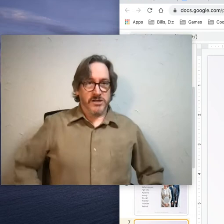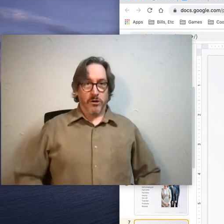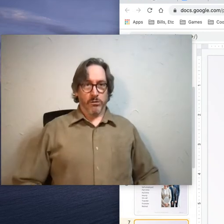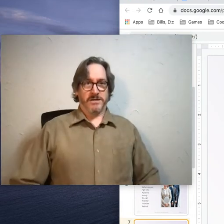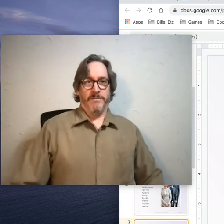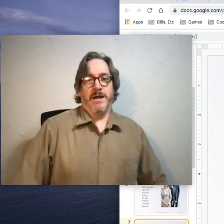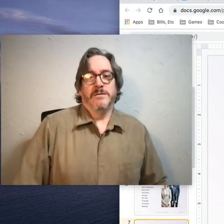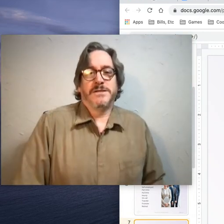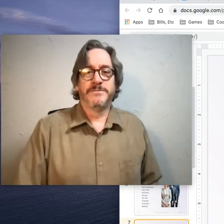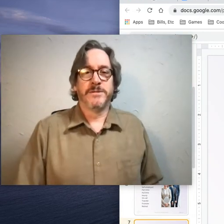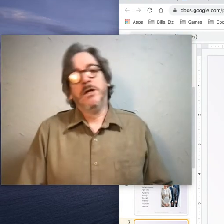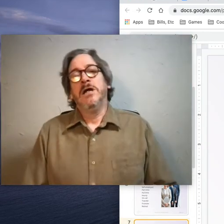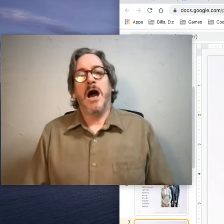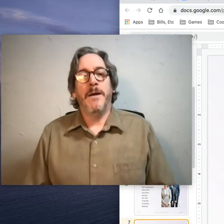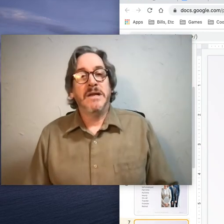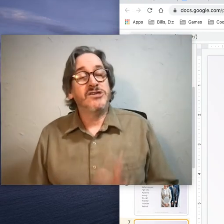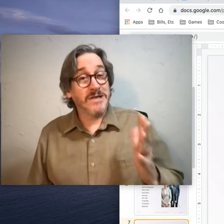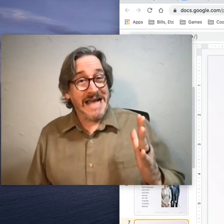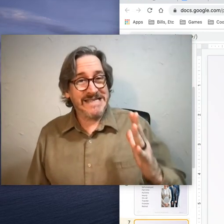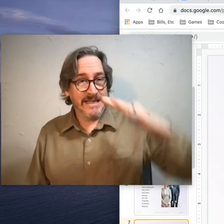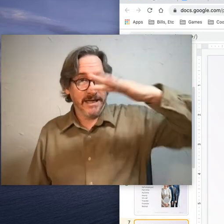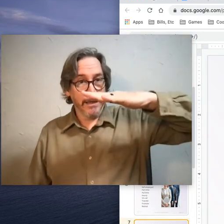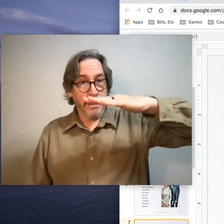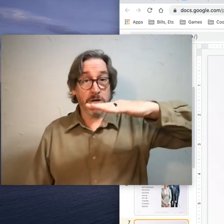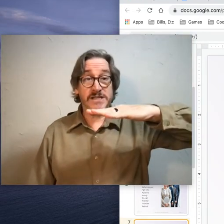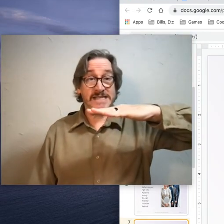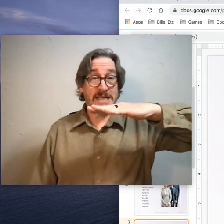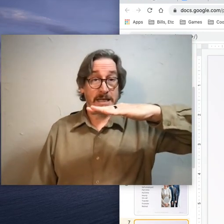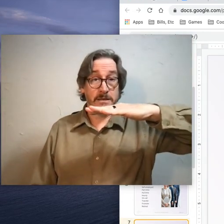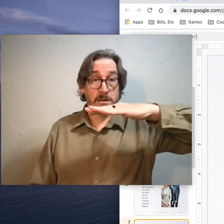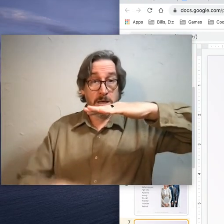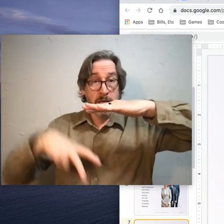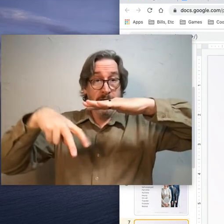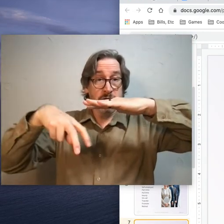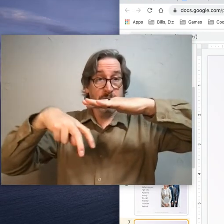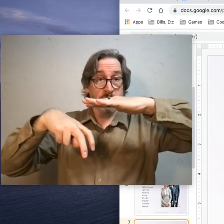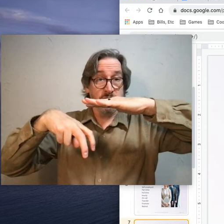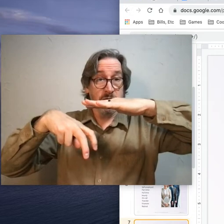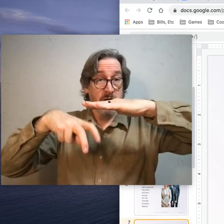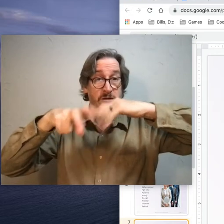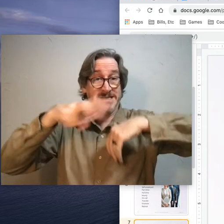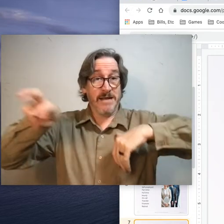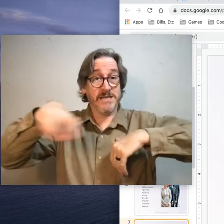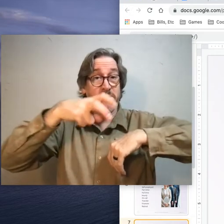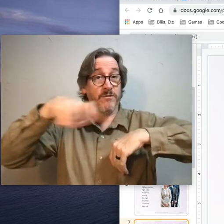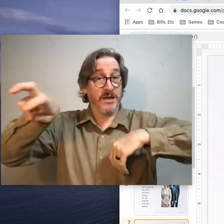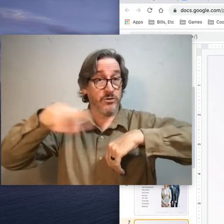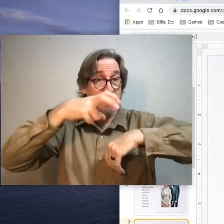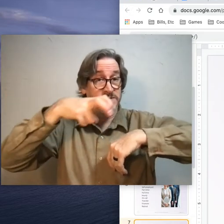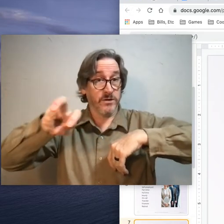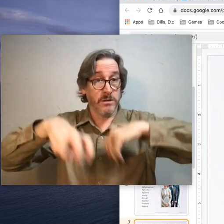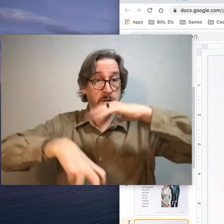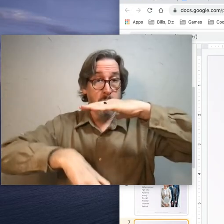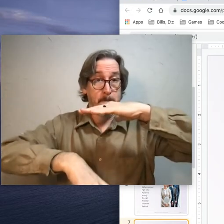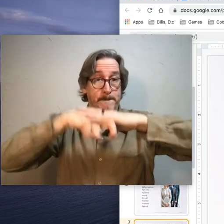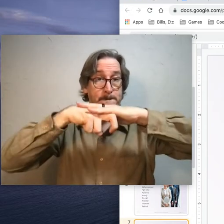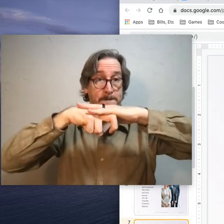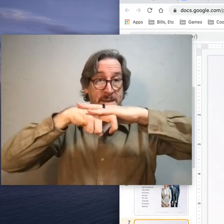there's a ghost in my house. So glass ceiling. Here's the ceiling. Here's the person, and the same sign from like